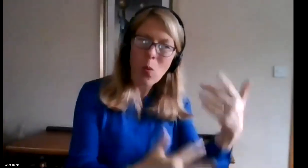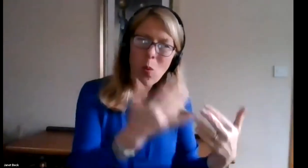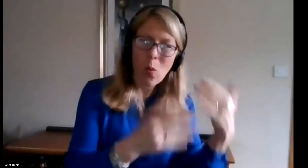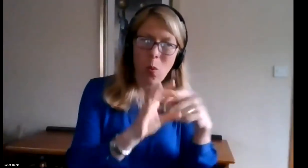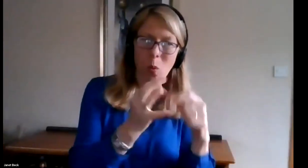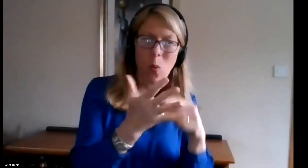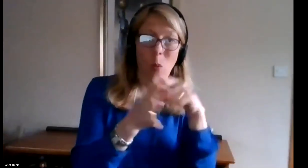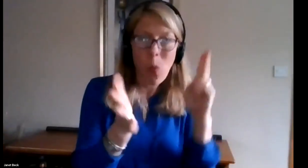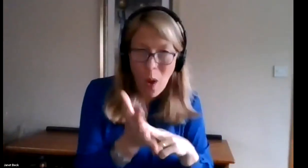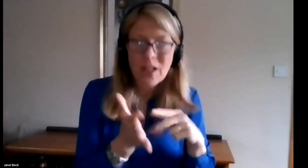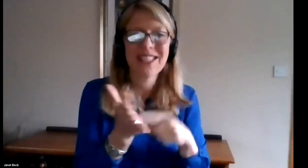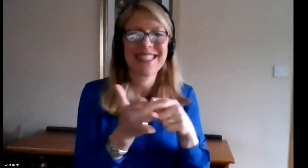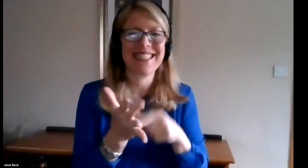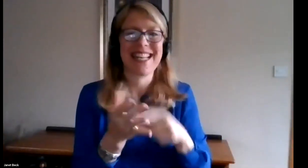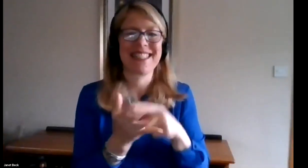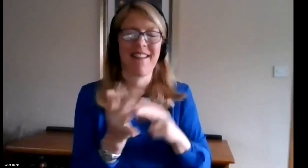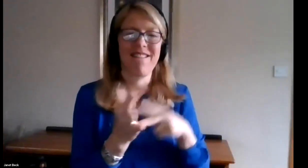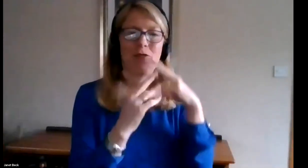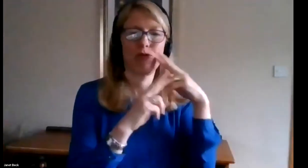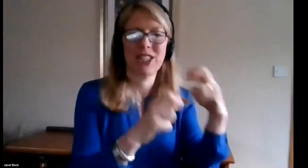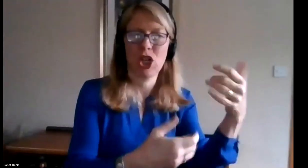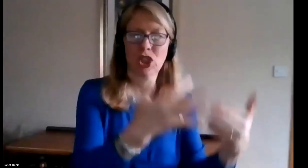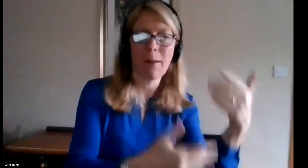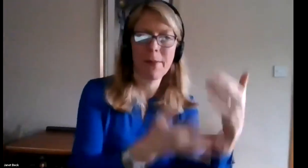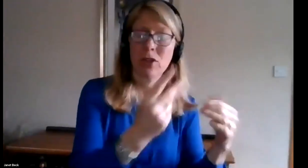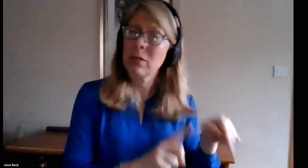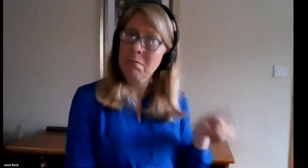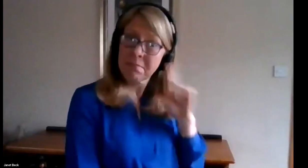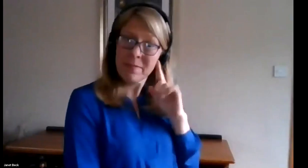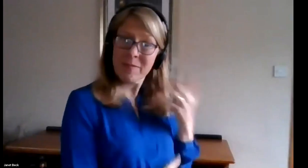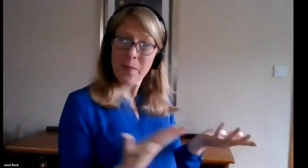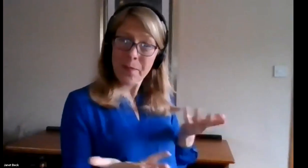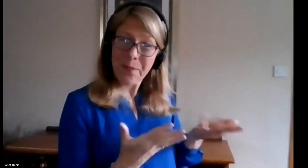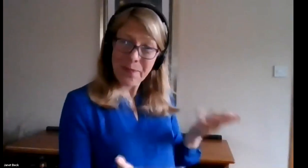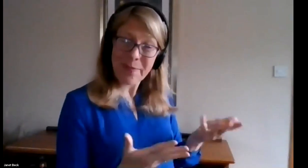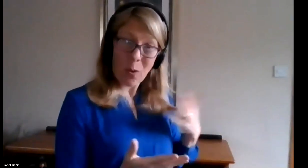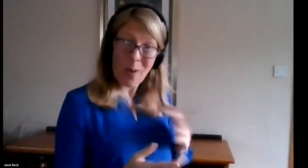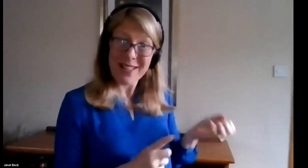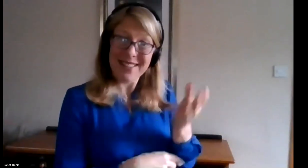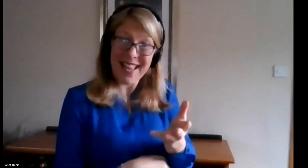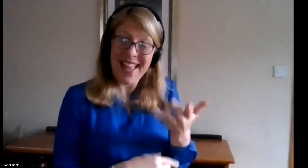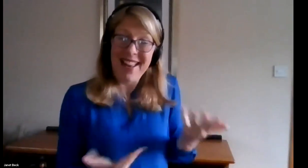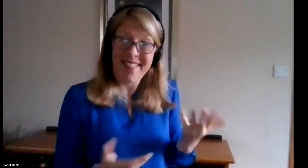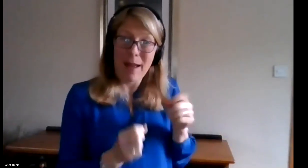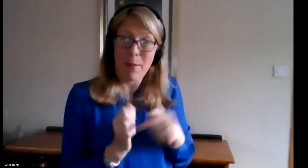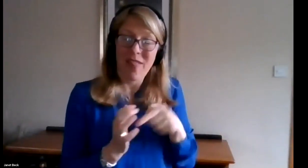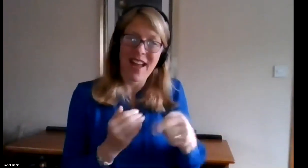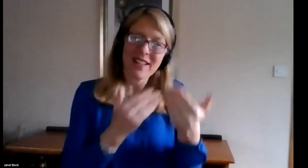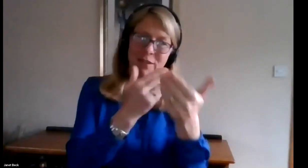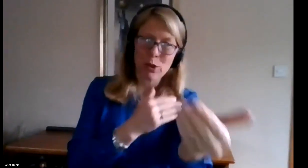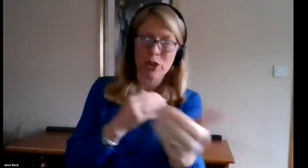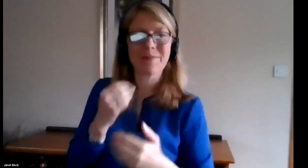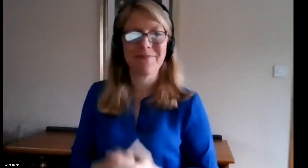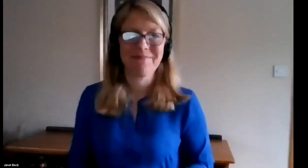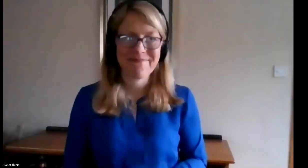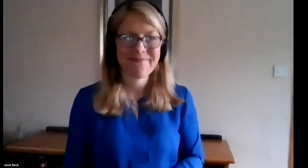role of big data and data-intensive research into their arts and creative industries in the future.